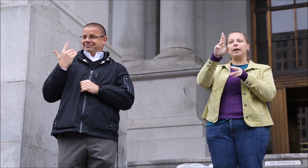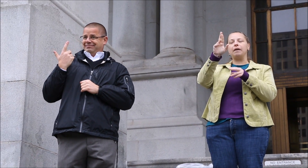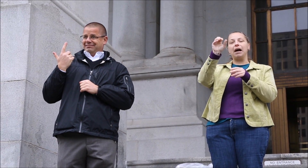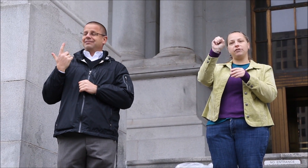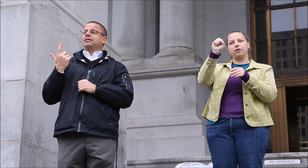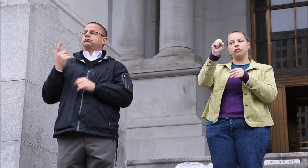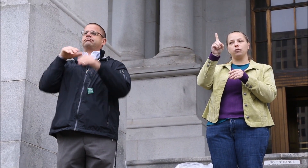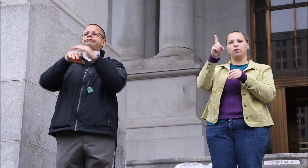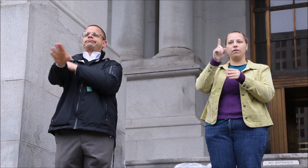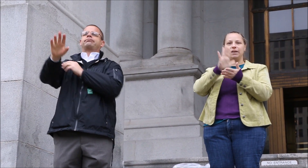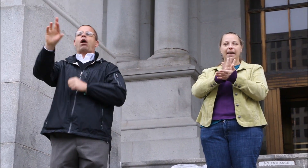that.